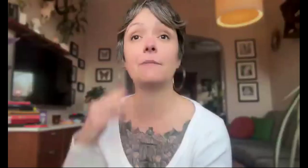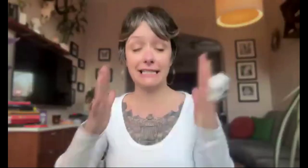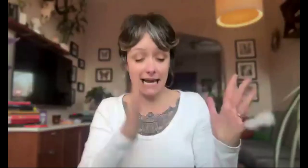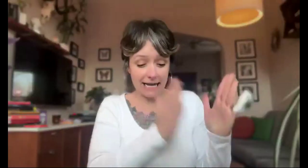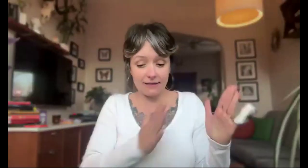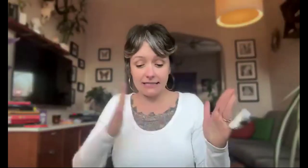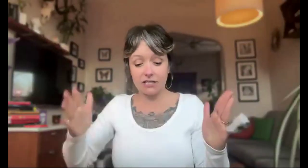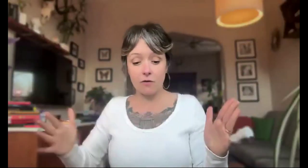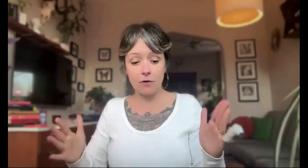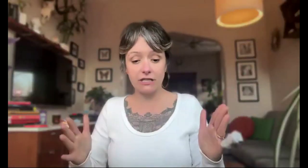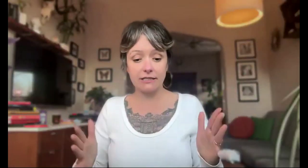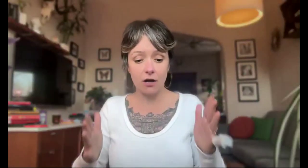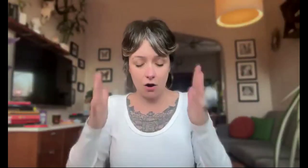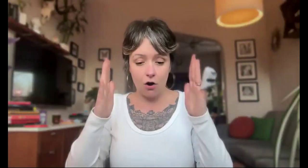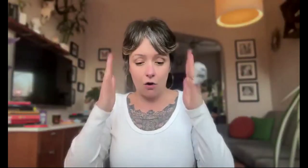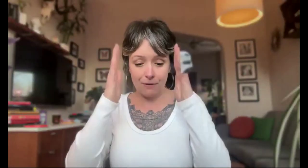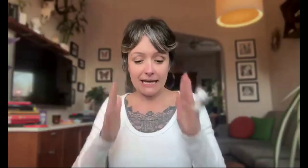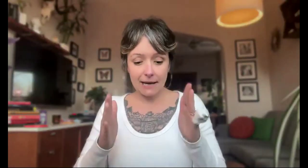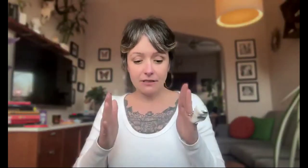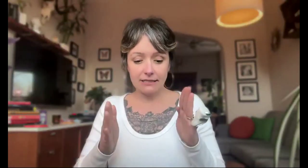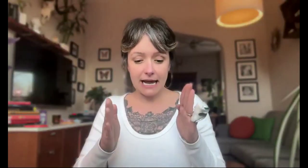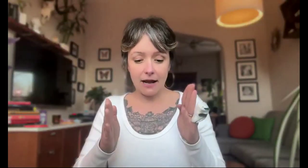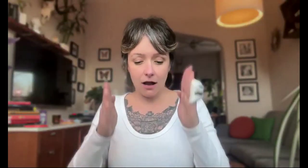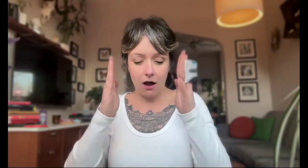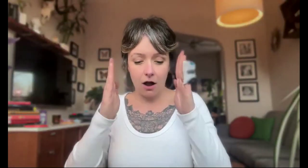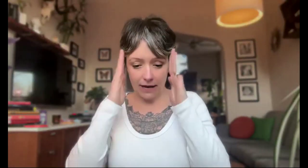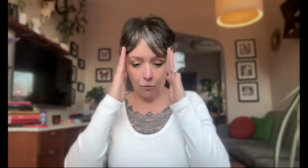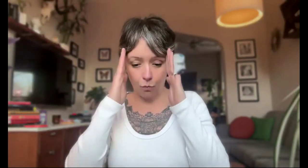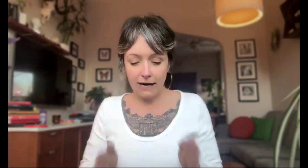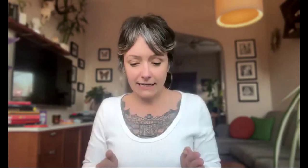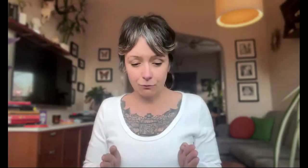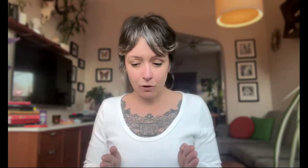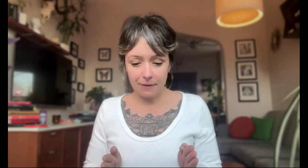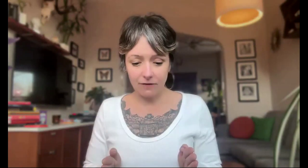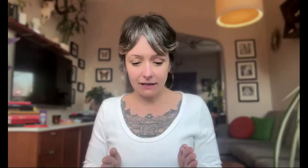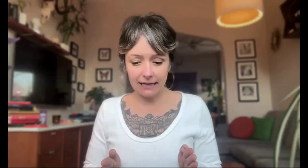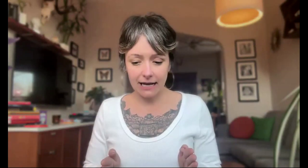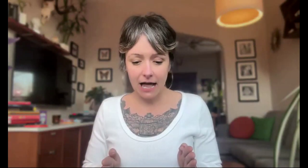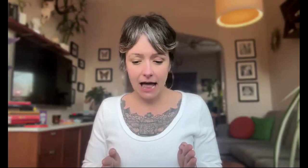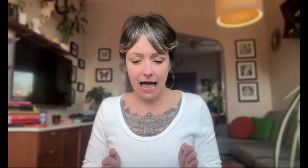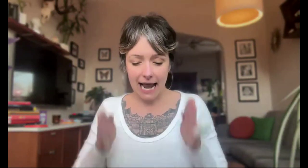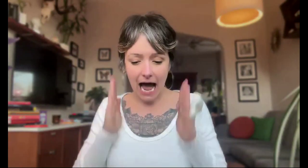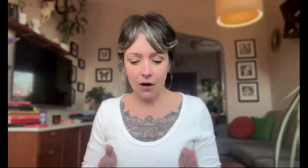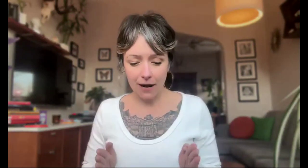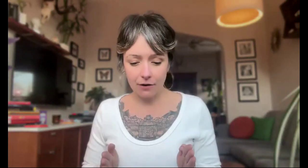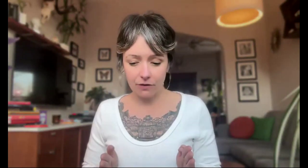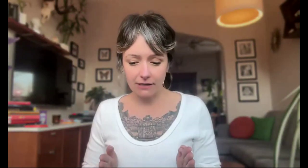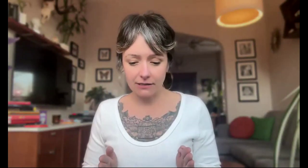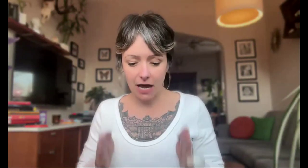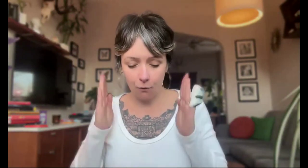like. Because again, in the stages of emotions, being able to say, okay, what am I feeling? And how do I know this? And